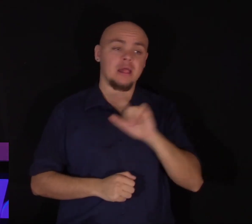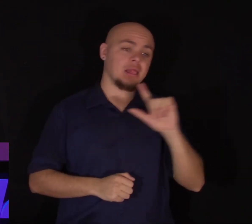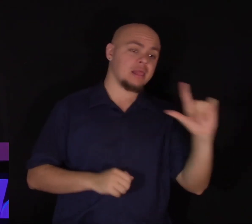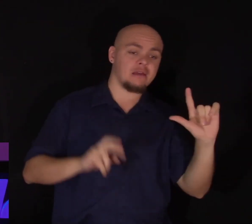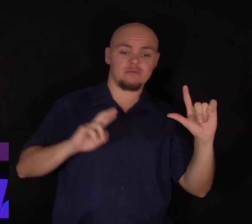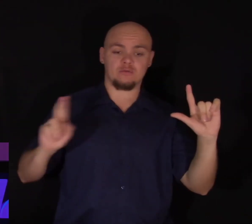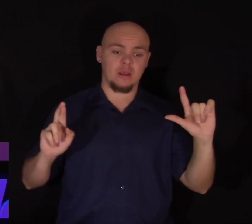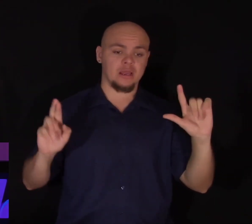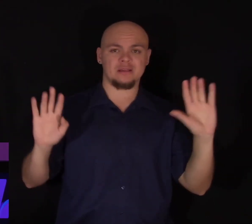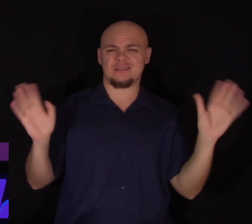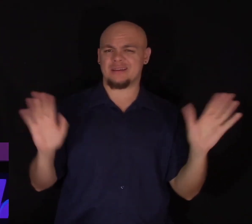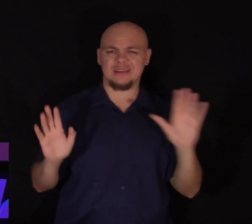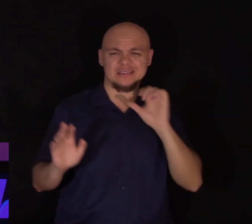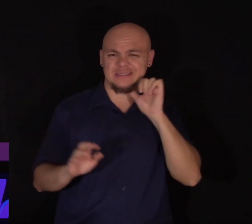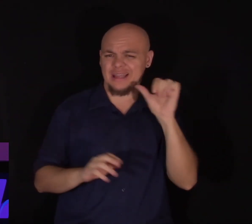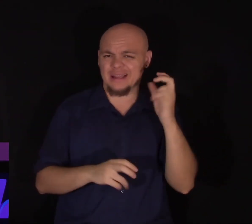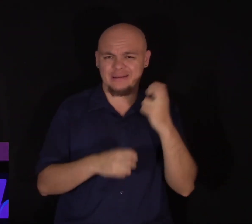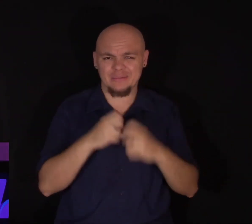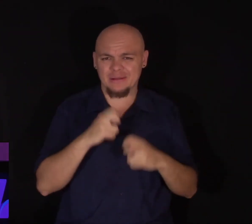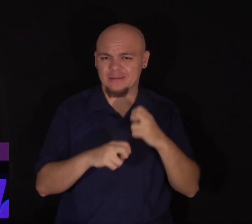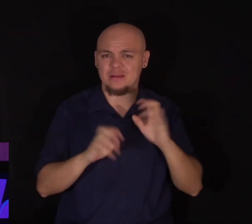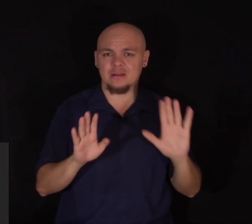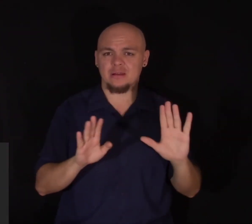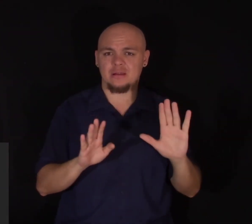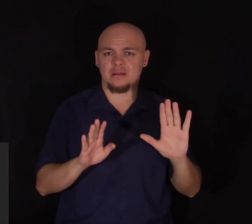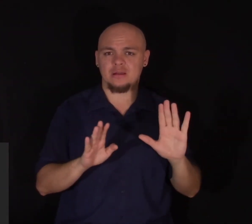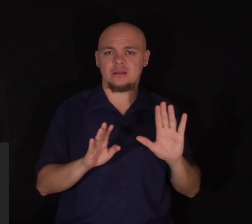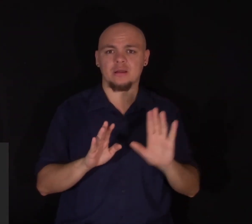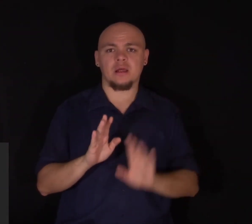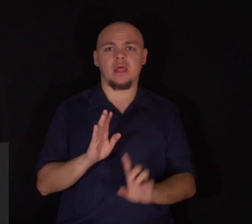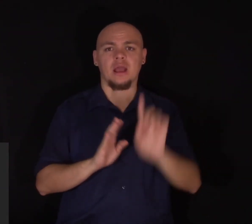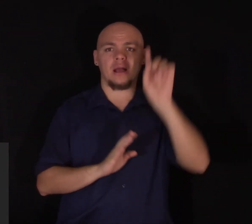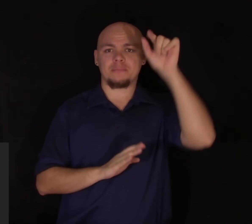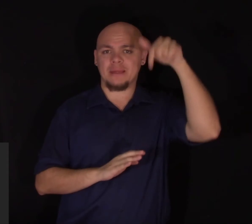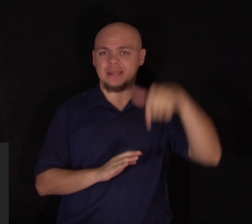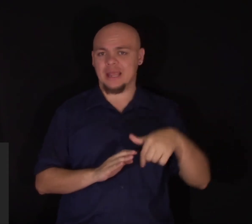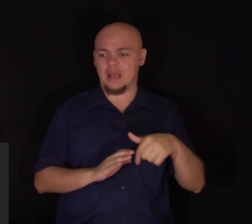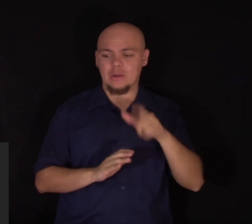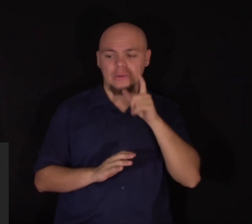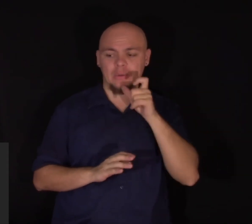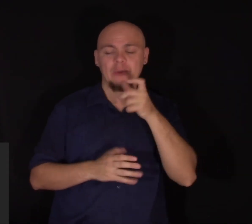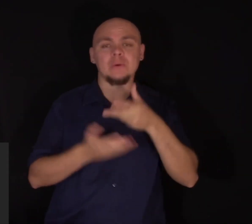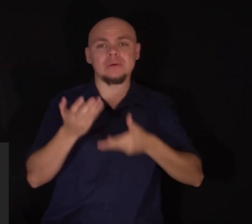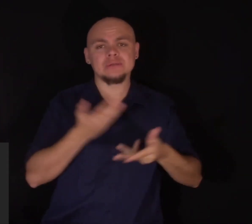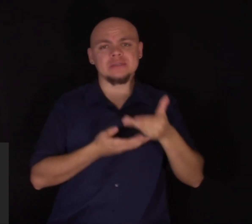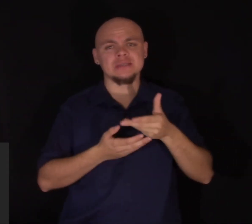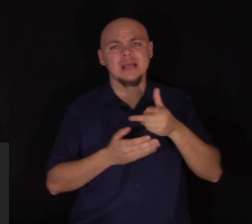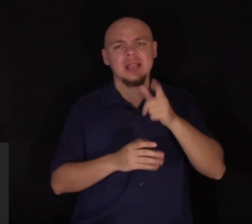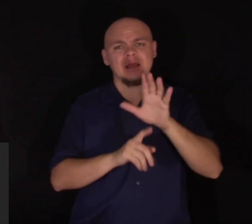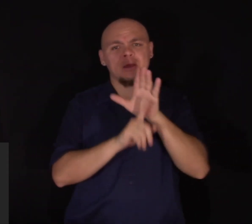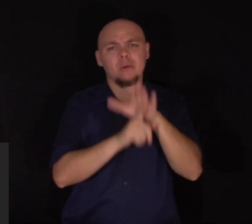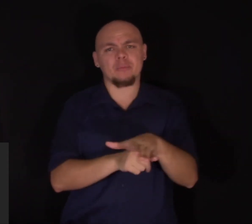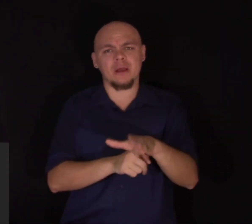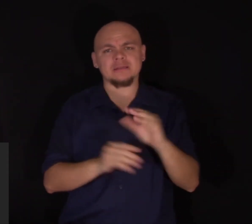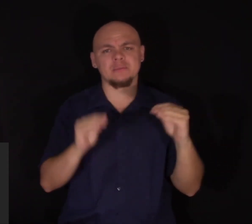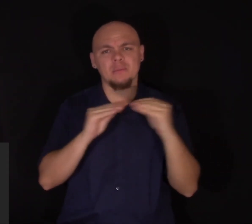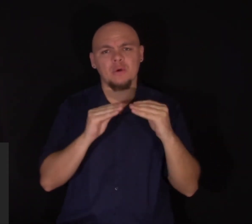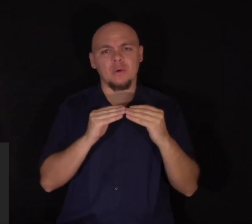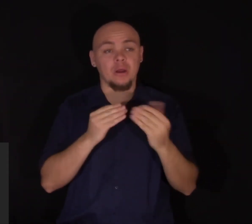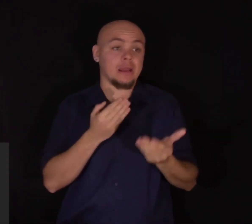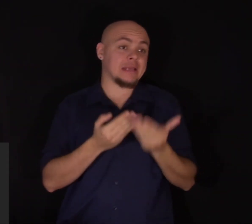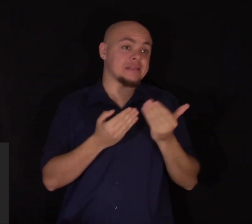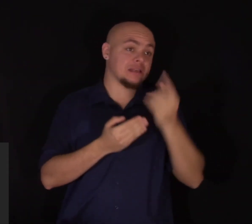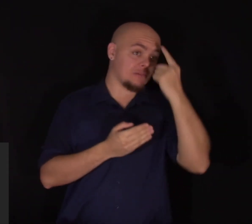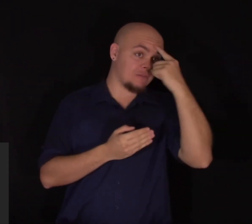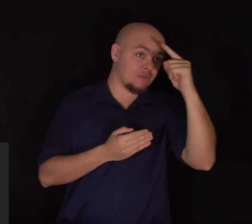upskirting being a lefty issue, let's start looking up and down more. Who is society harder on? Who is society easier for? If we start